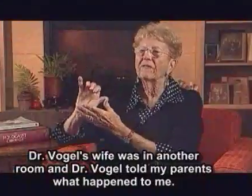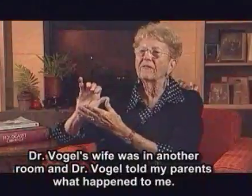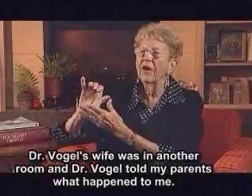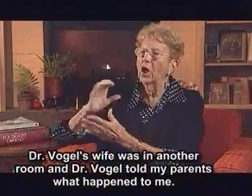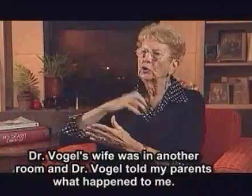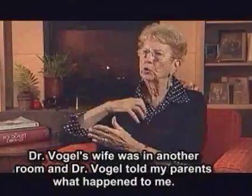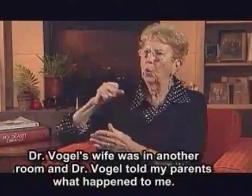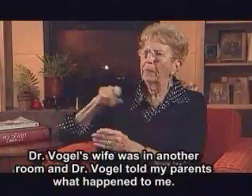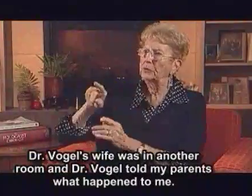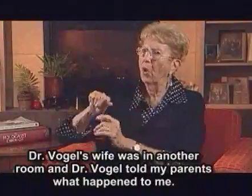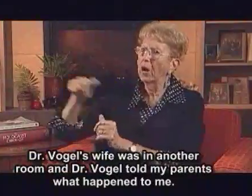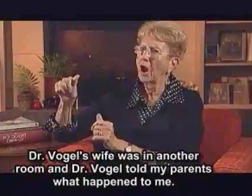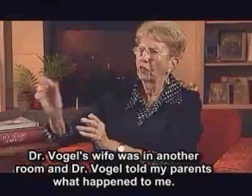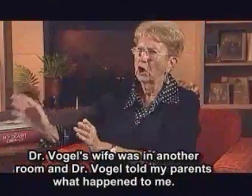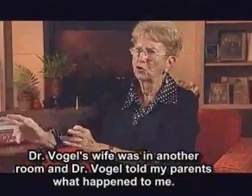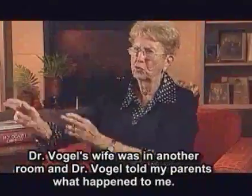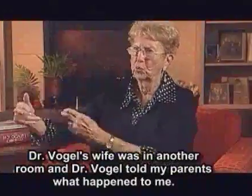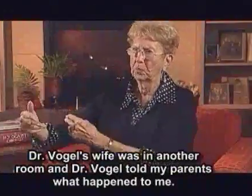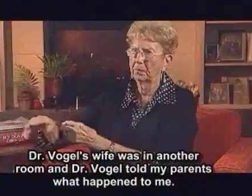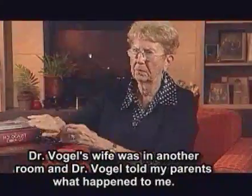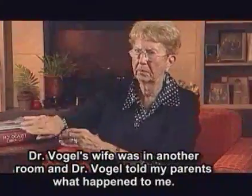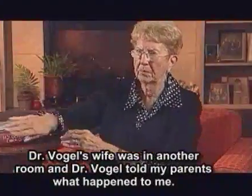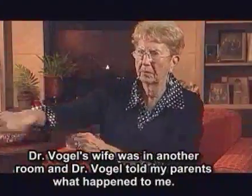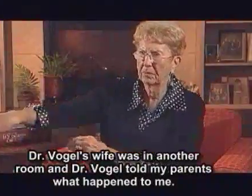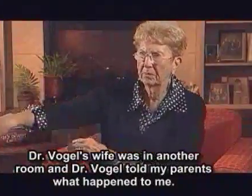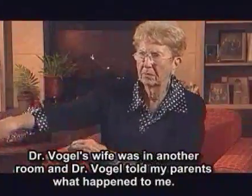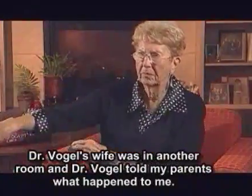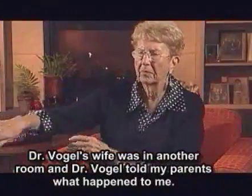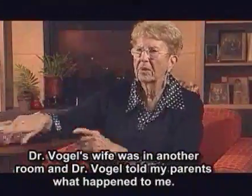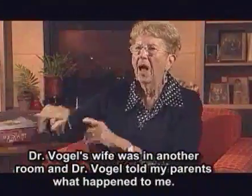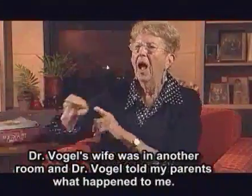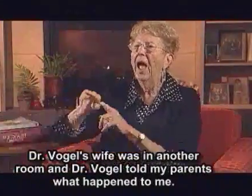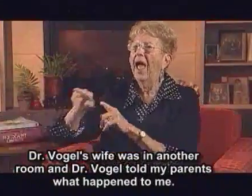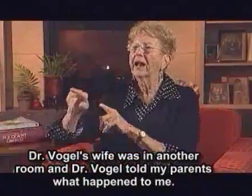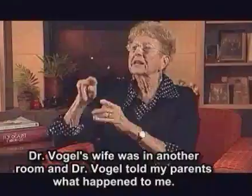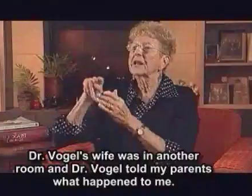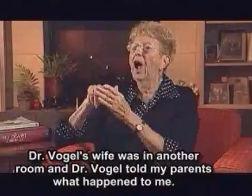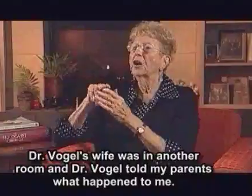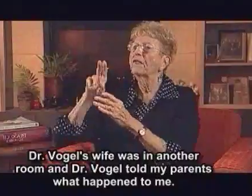Dr. Vogel's wife was in another room,